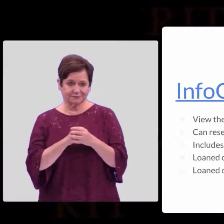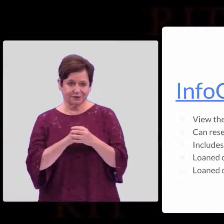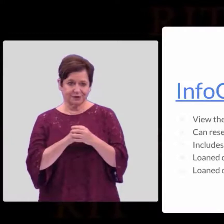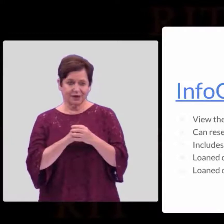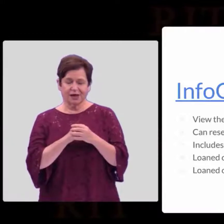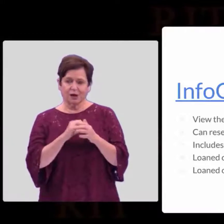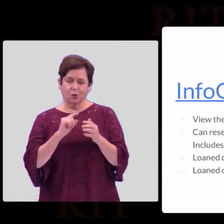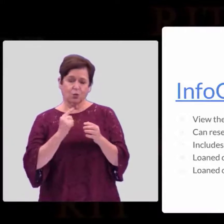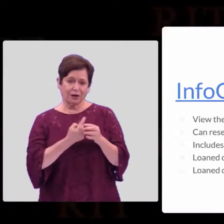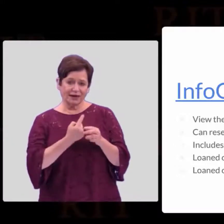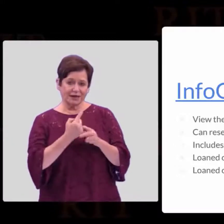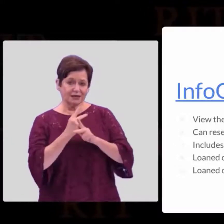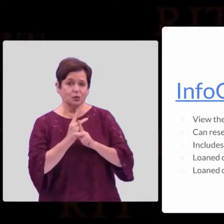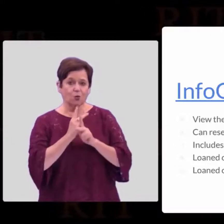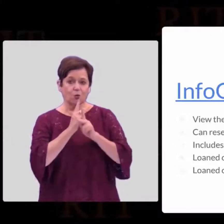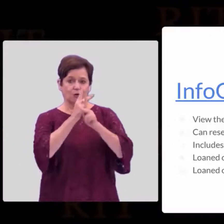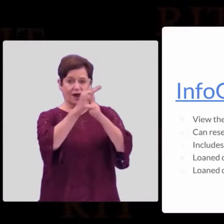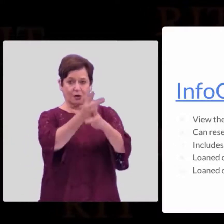links.